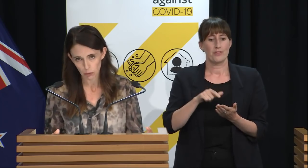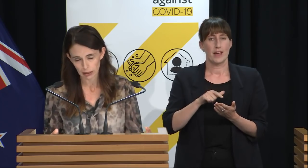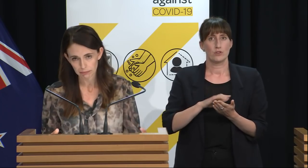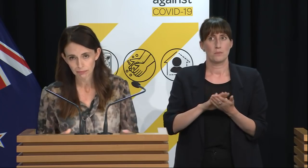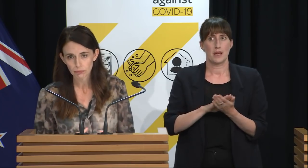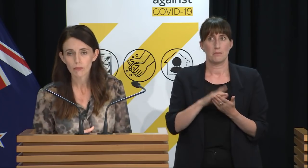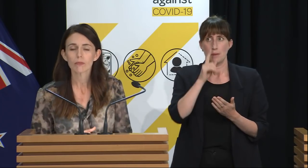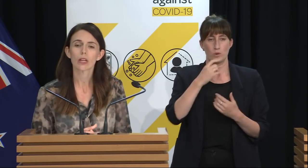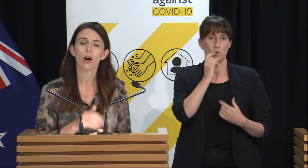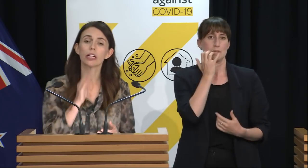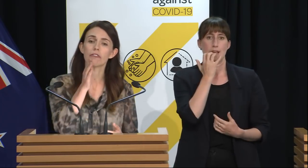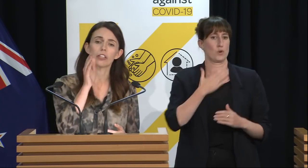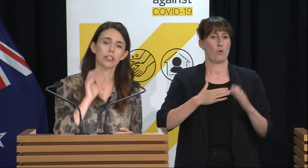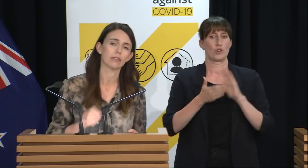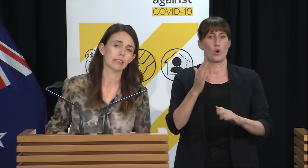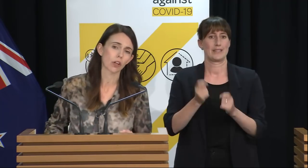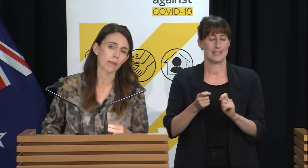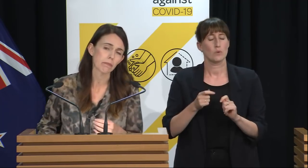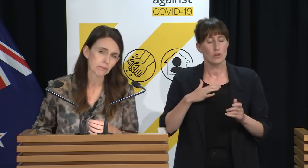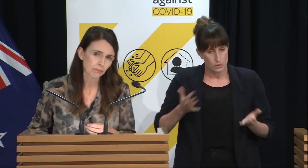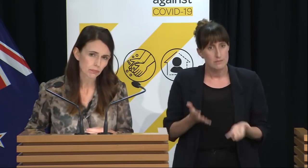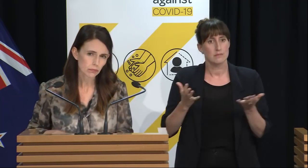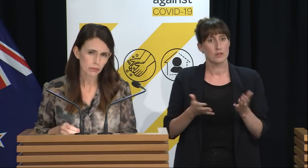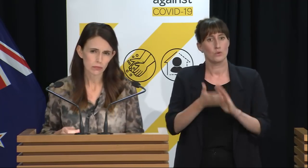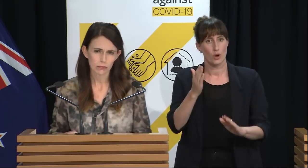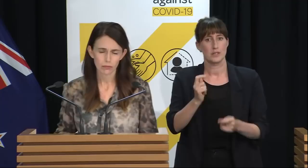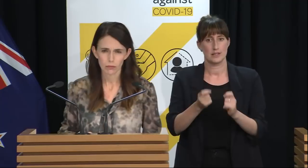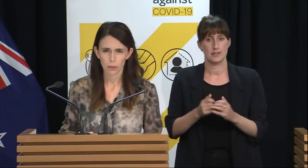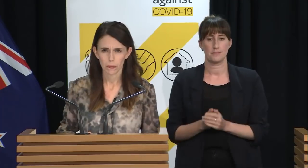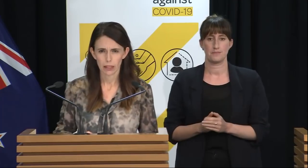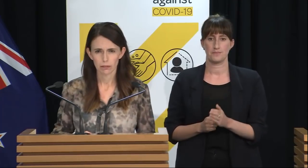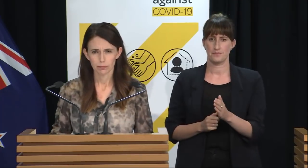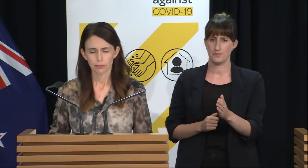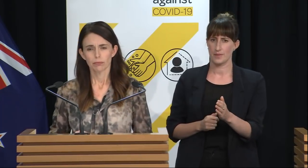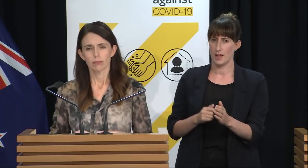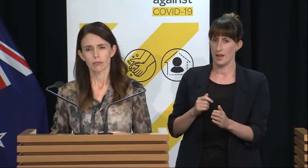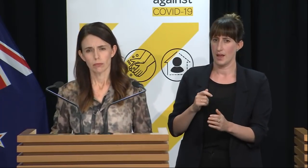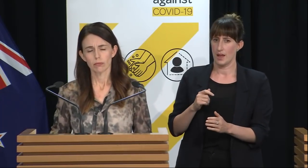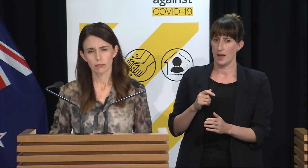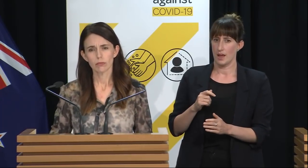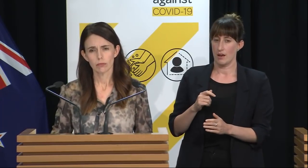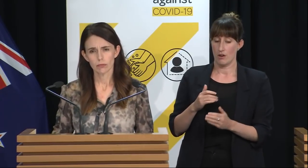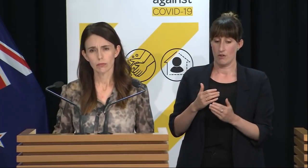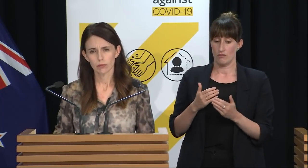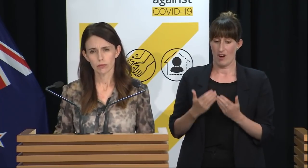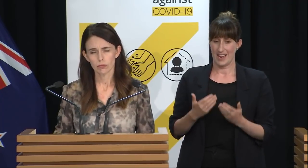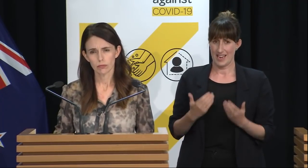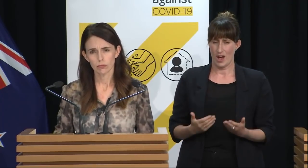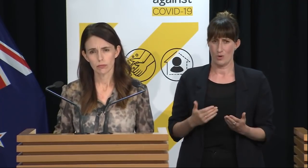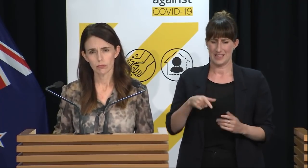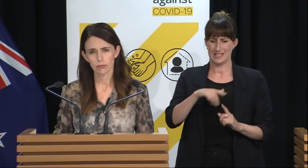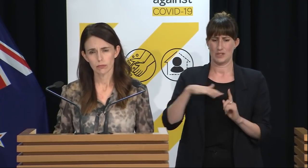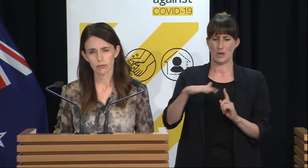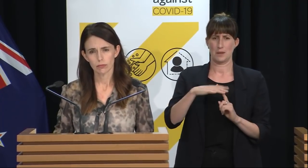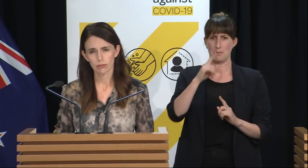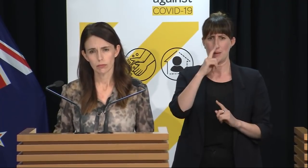for anyone. I'll let you finish your follow-up there. Are you looking at giving people more support? Because at the moment you've got a situation where people don't